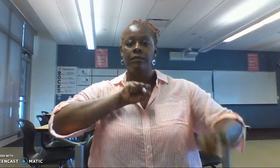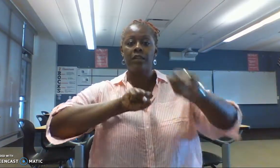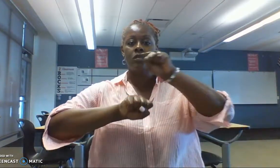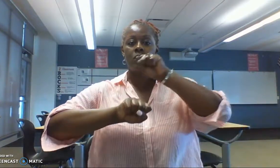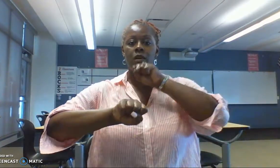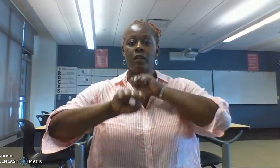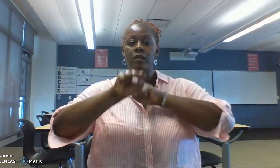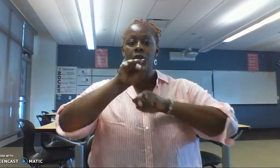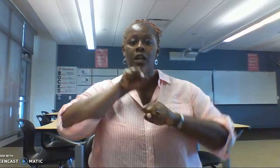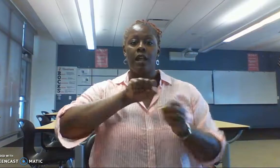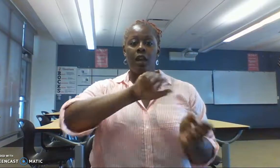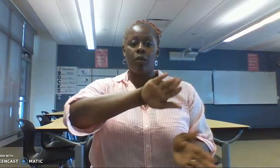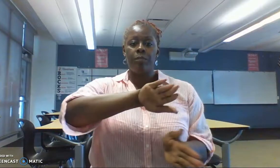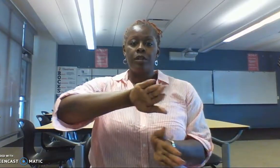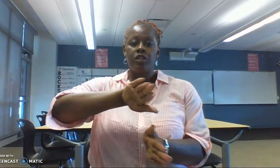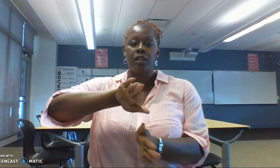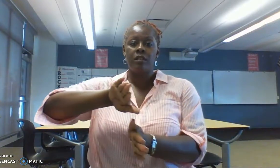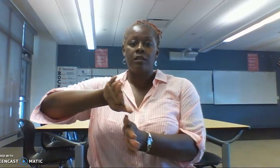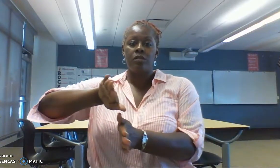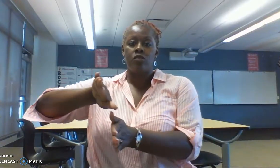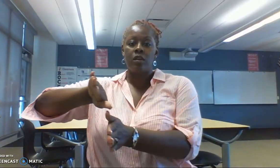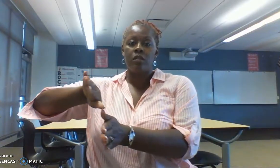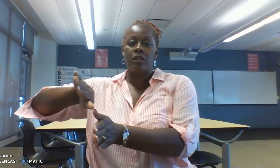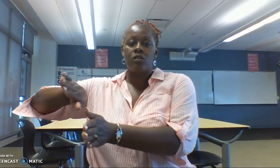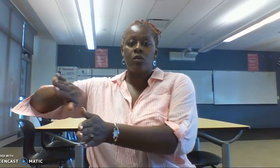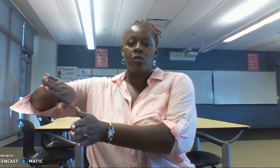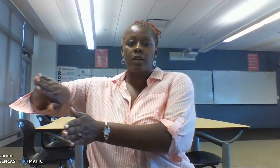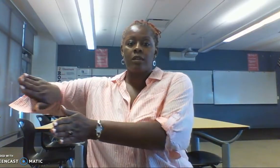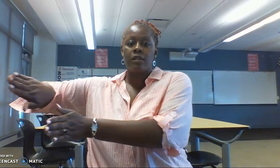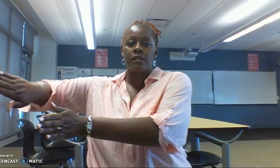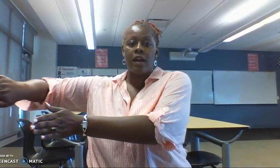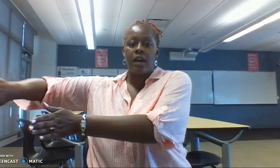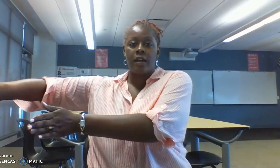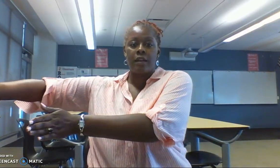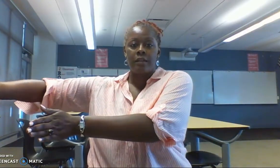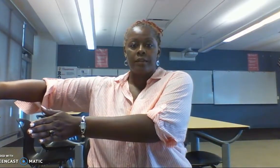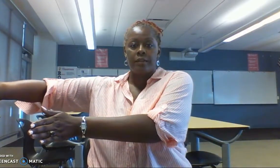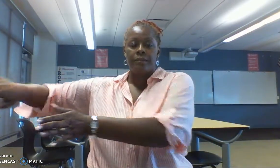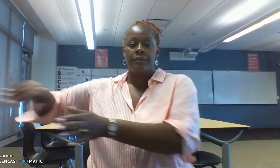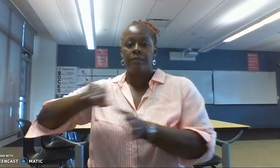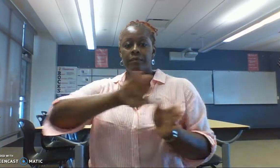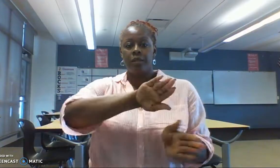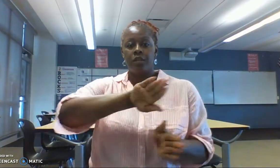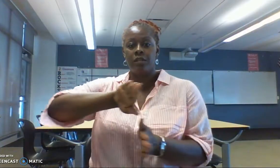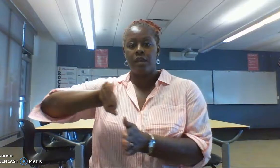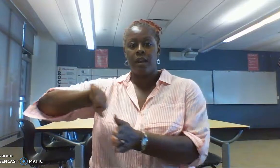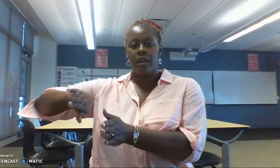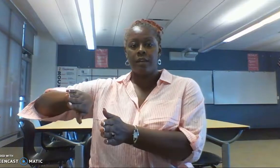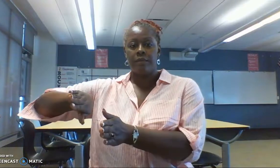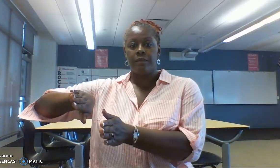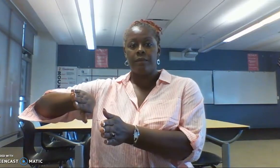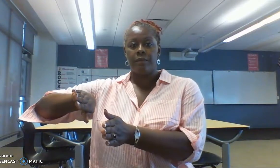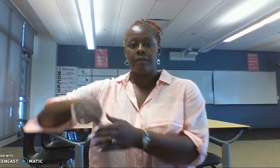That's toil, and we're pushing the struggle and the toil aside. Push it aside.